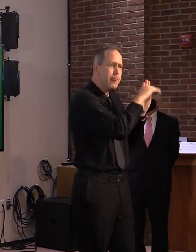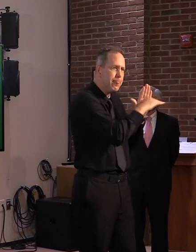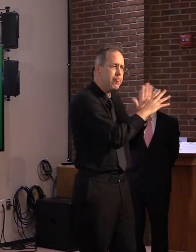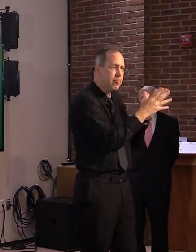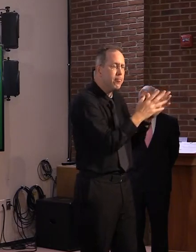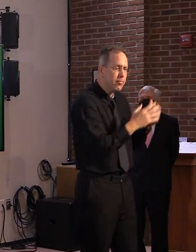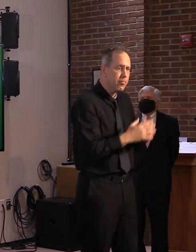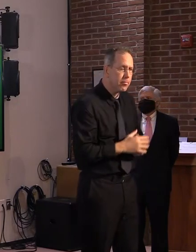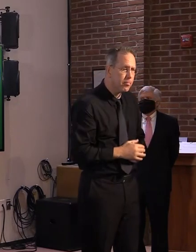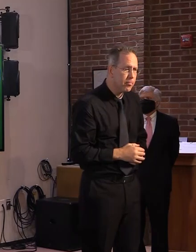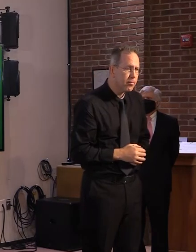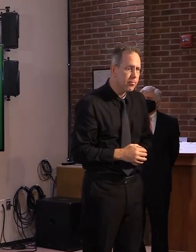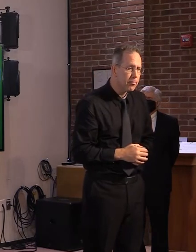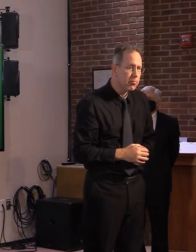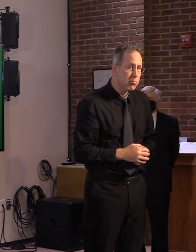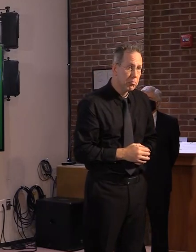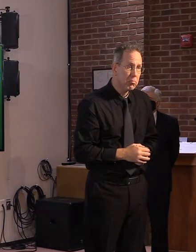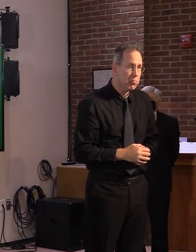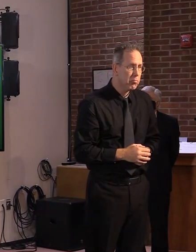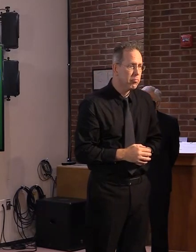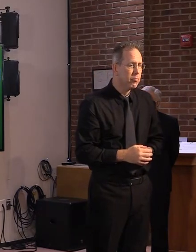Great, thank you very much.